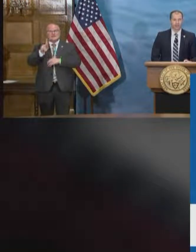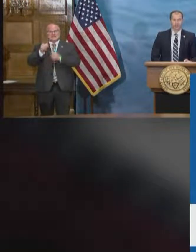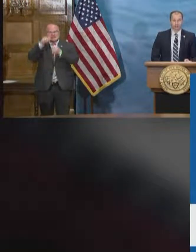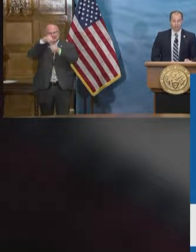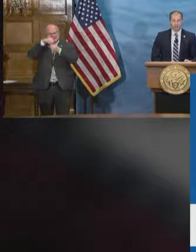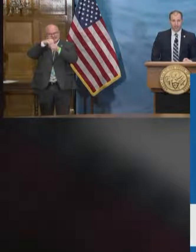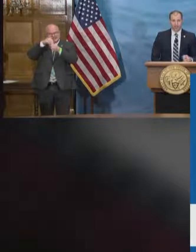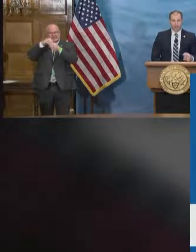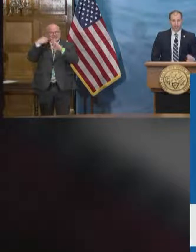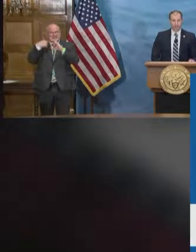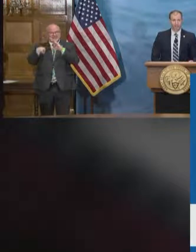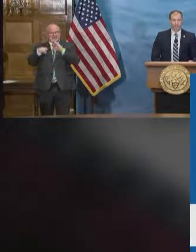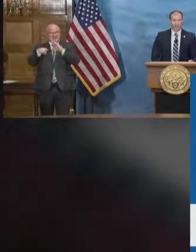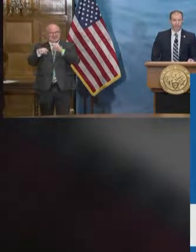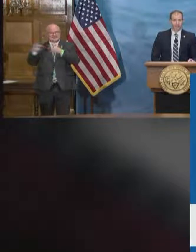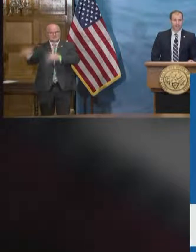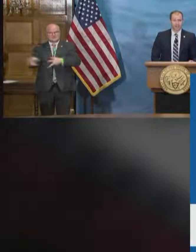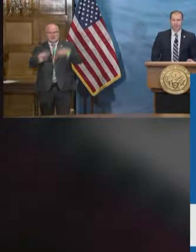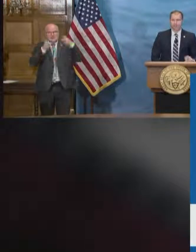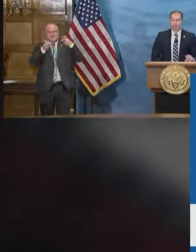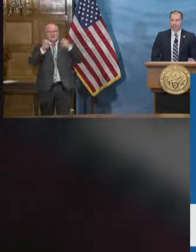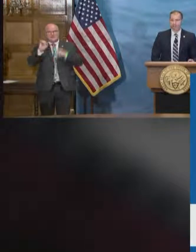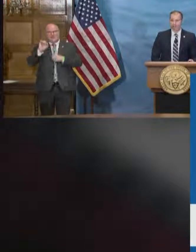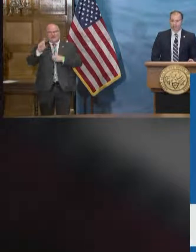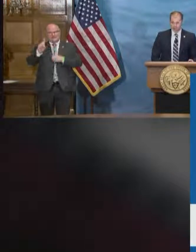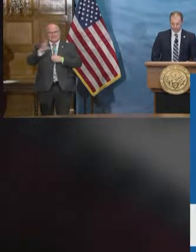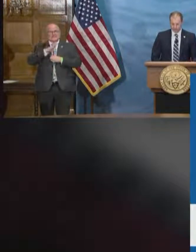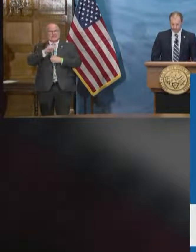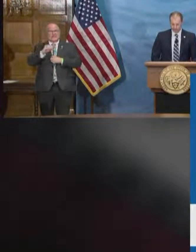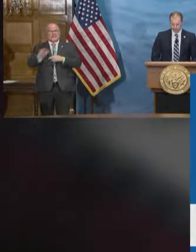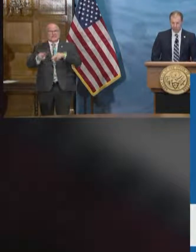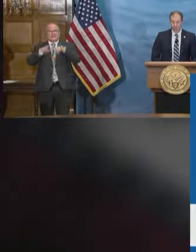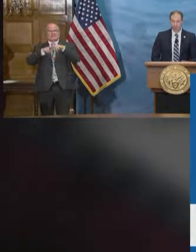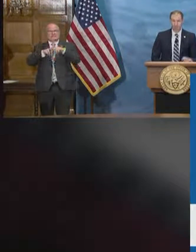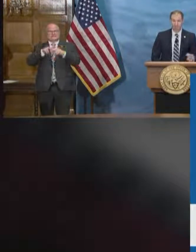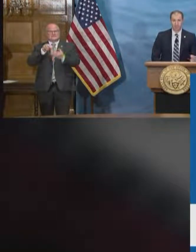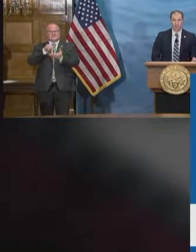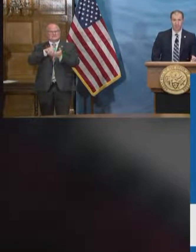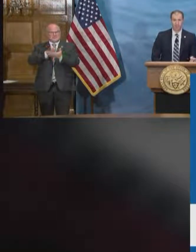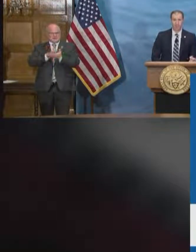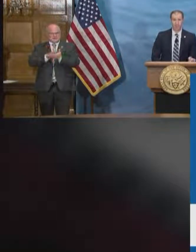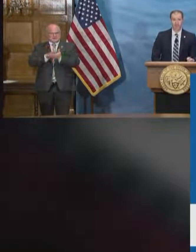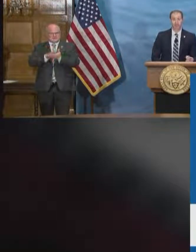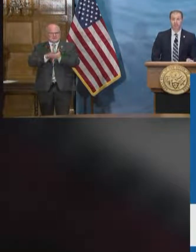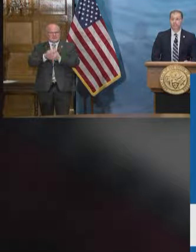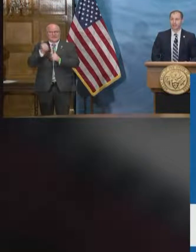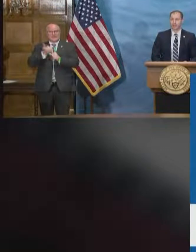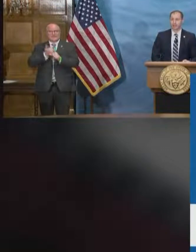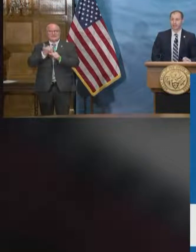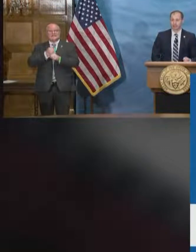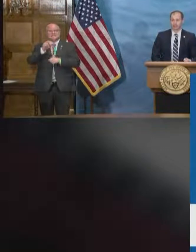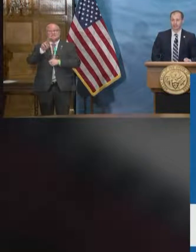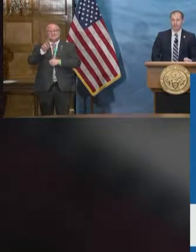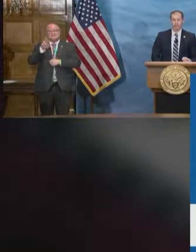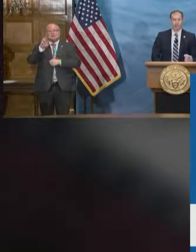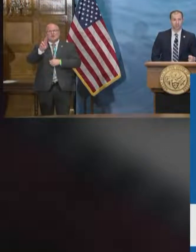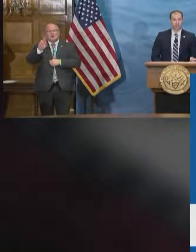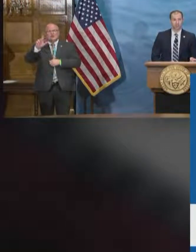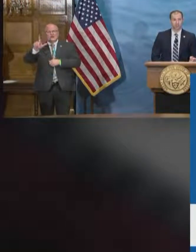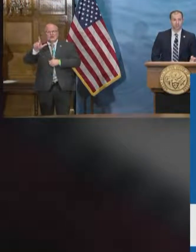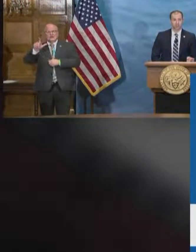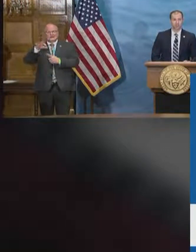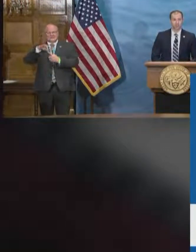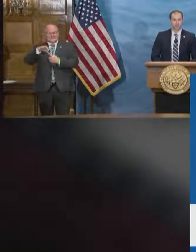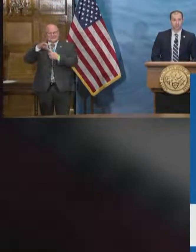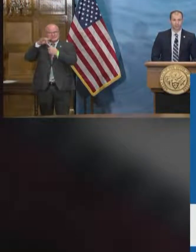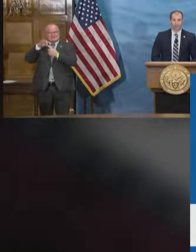email to upload your ID and your additional documentations. Each URL within that email is unique to